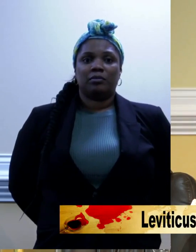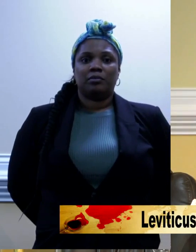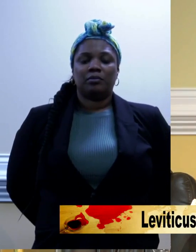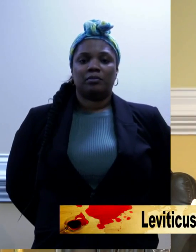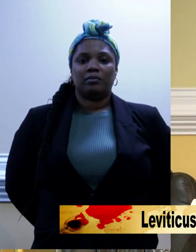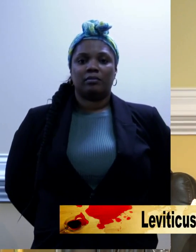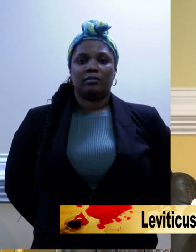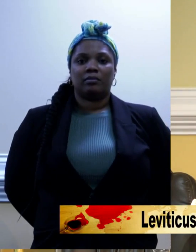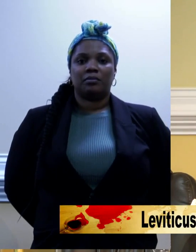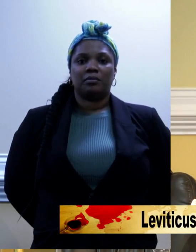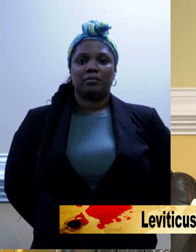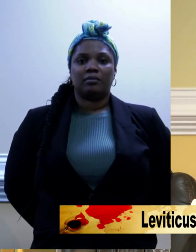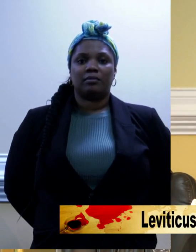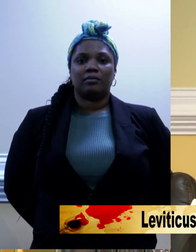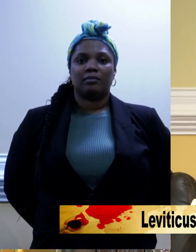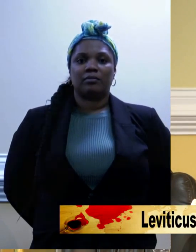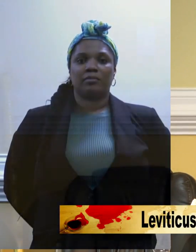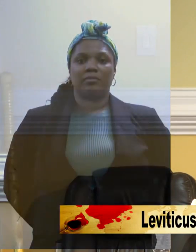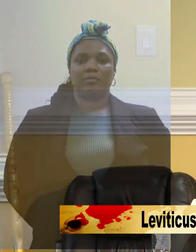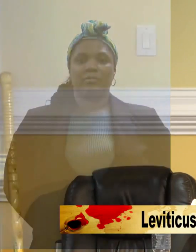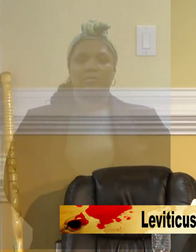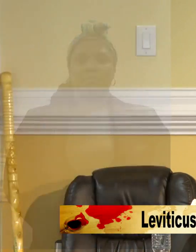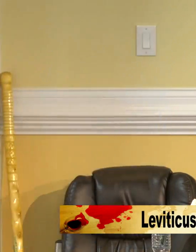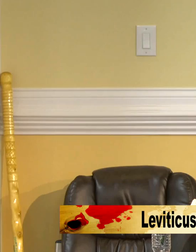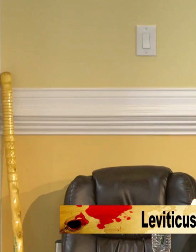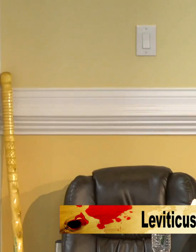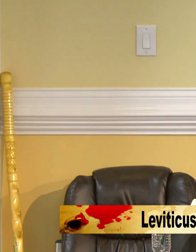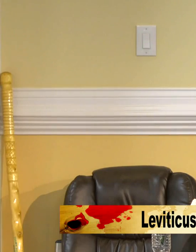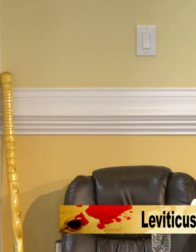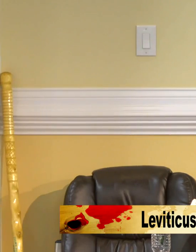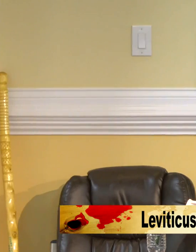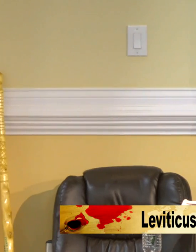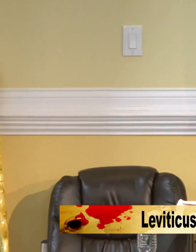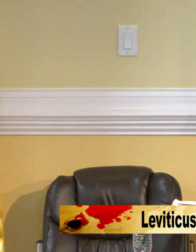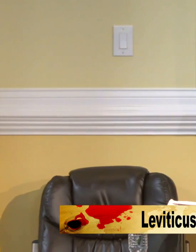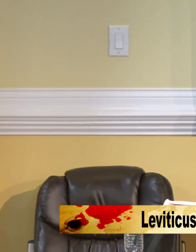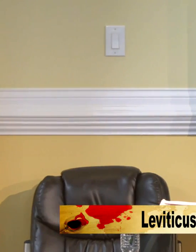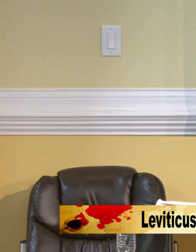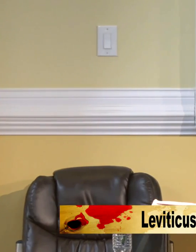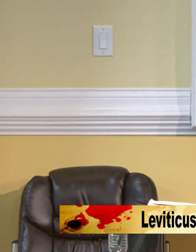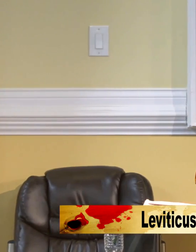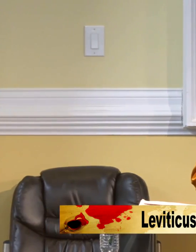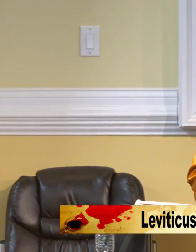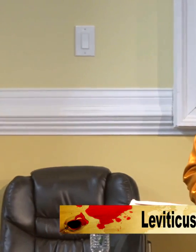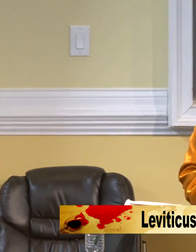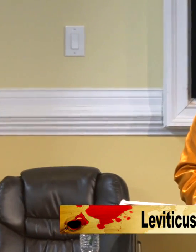See, we don't have no time. That's why we read so many scriptures, sisters and brothers. We don't have no time for conversation.